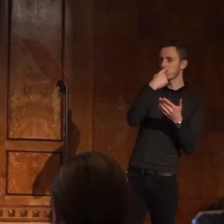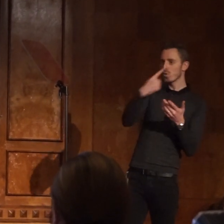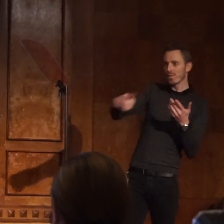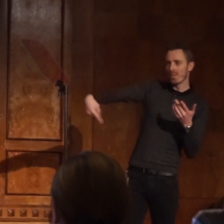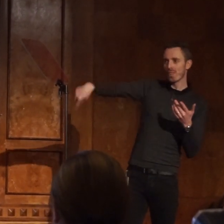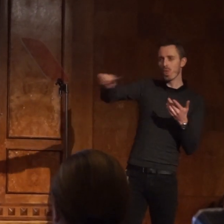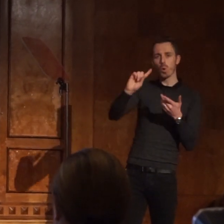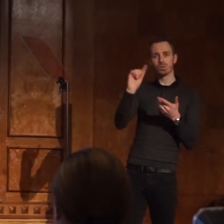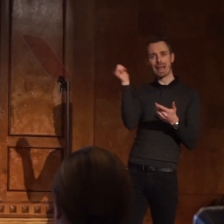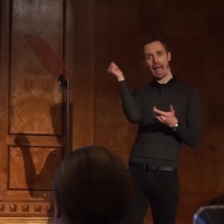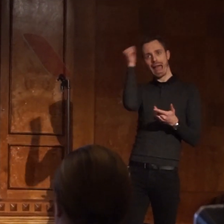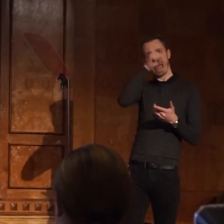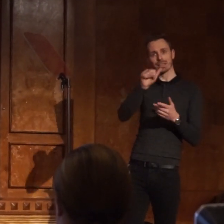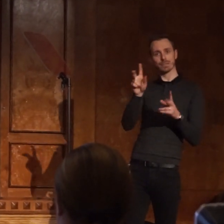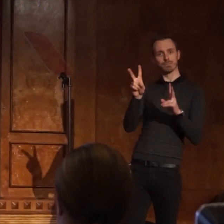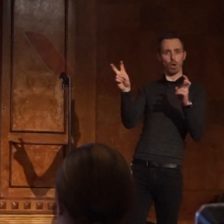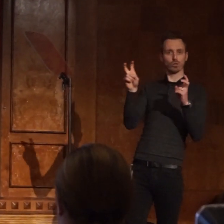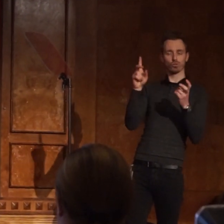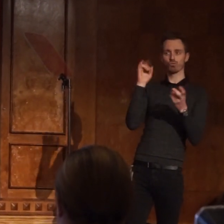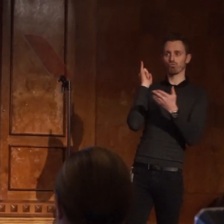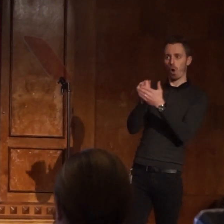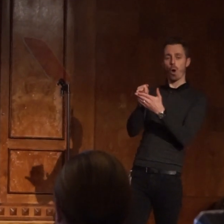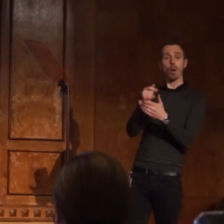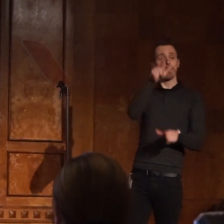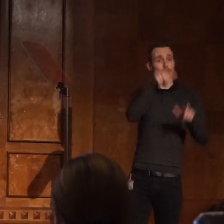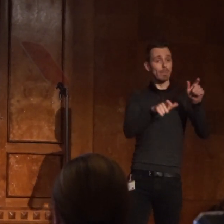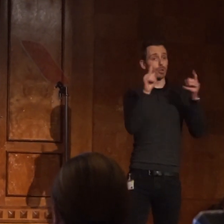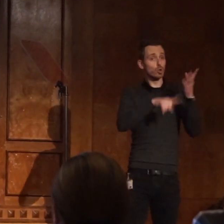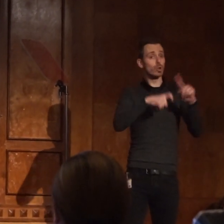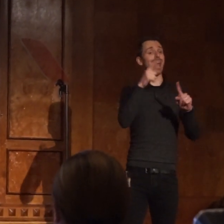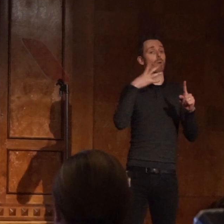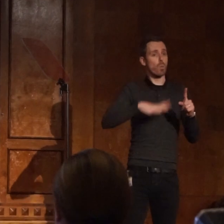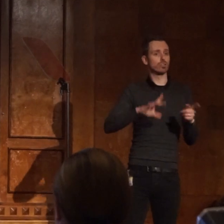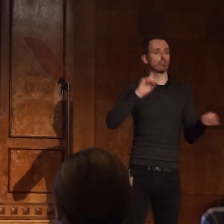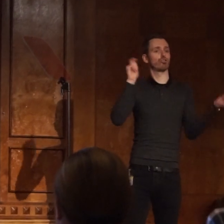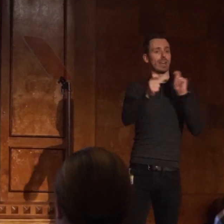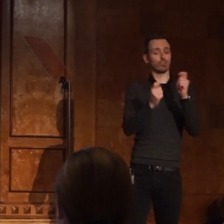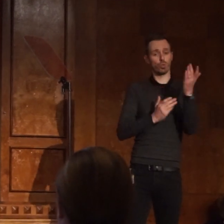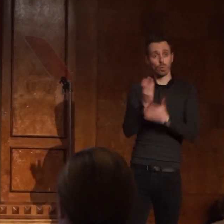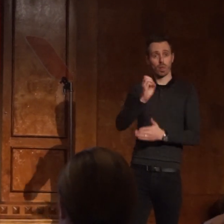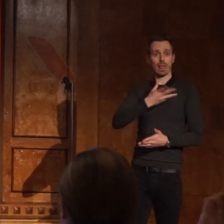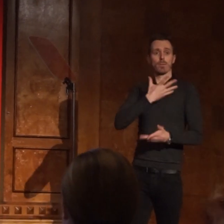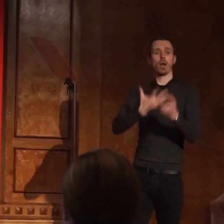wrong. The people of this country do want change, and with Labour, they will get that change.